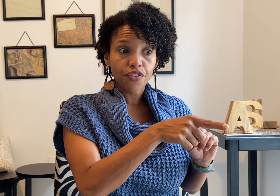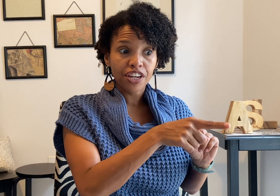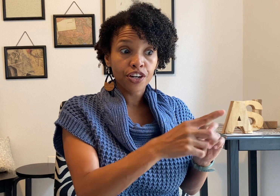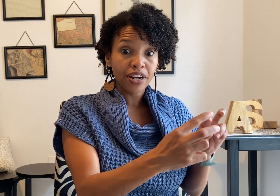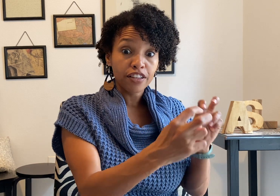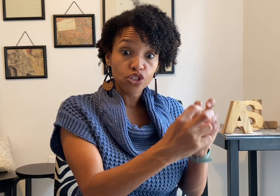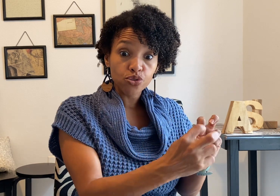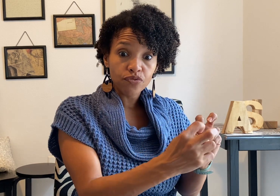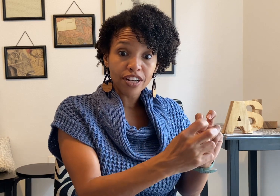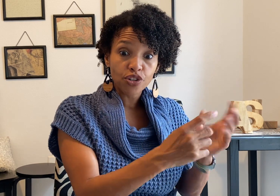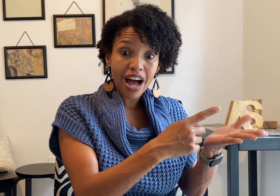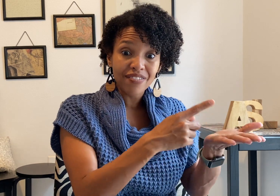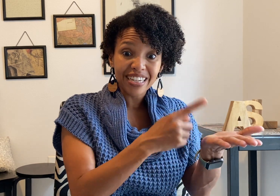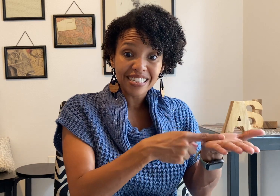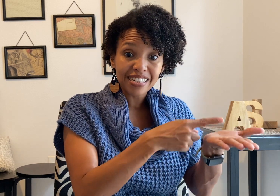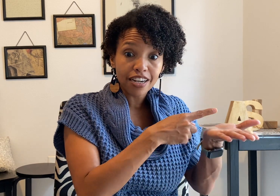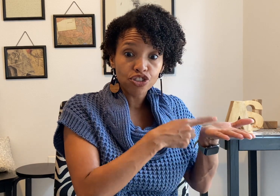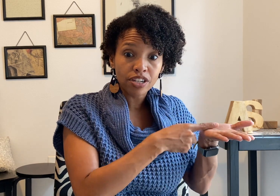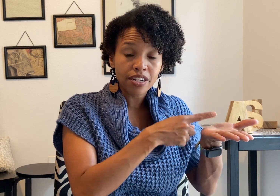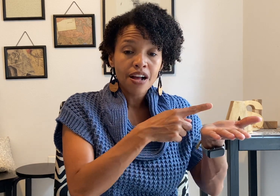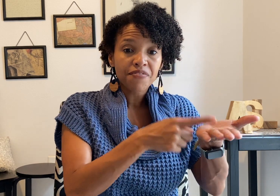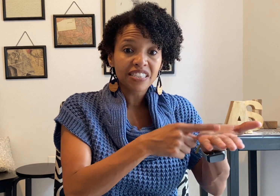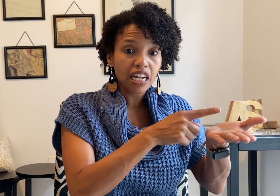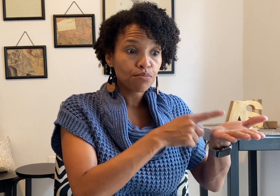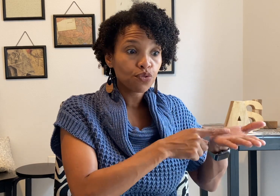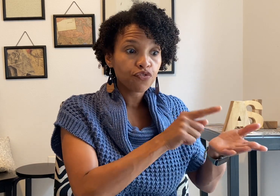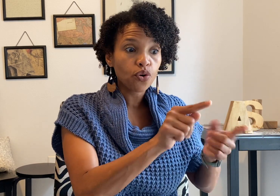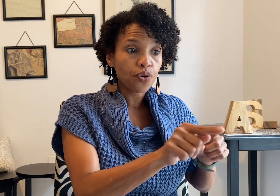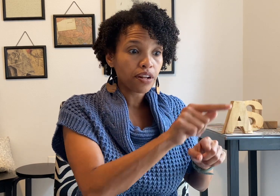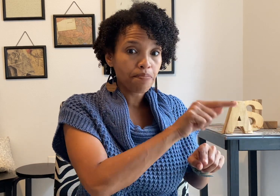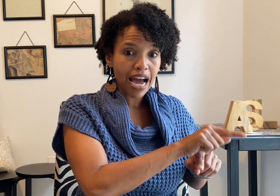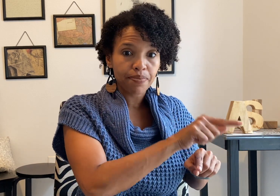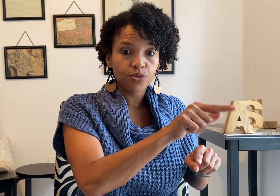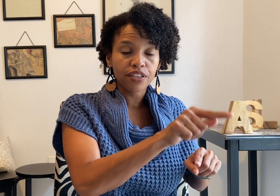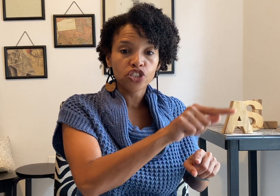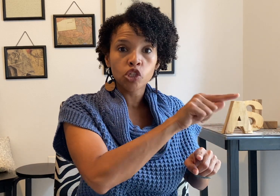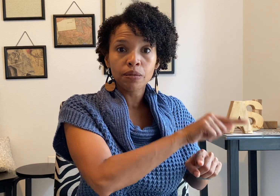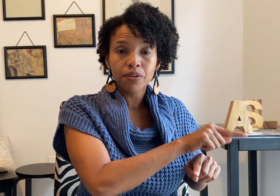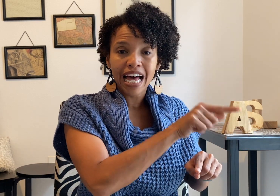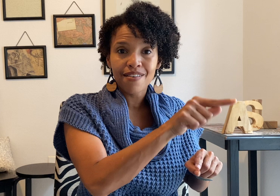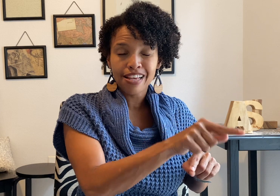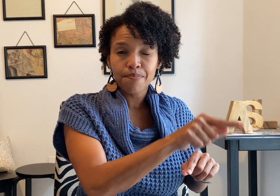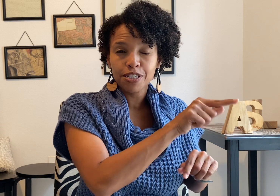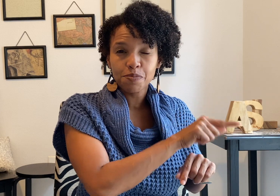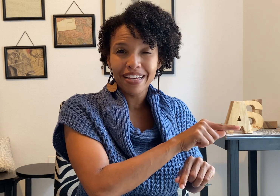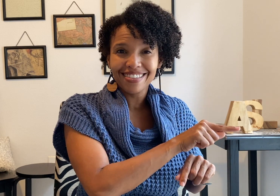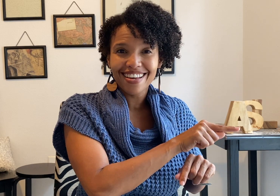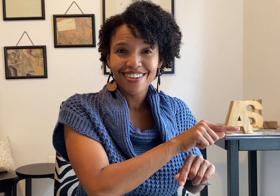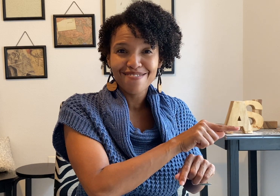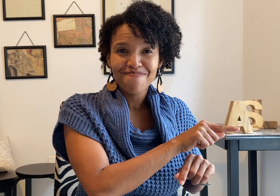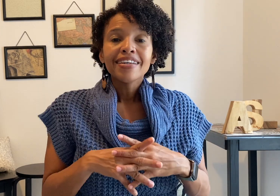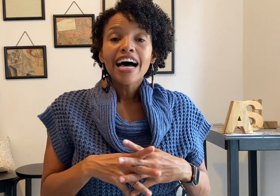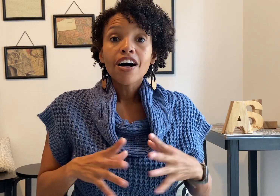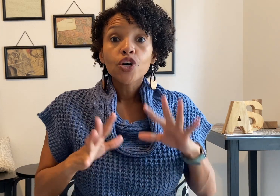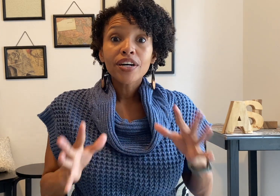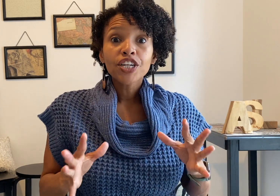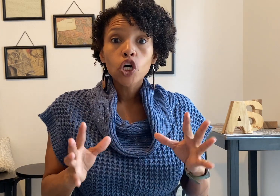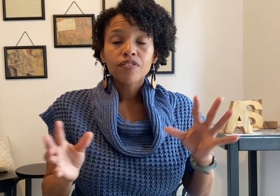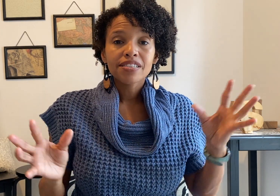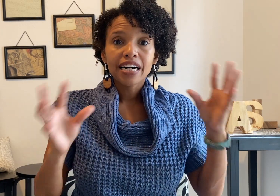here and the 2 of us are having a discussion, that's gonna move forward and back between the 2 people I have set up in space there. Now I'll quickly go over the signs